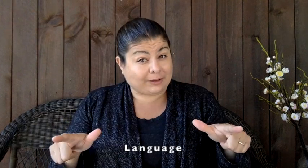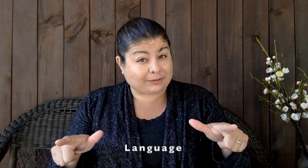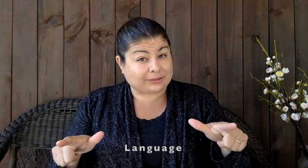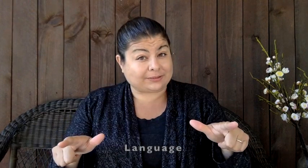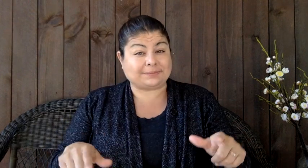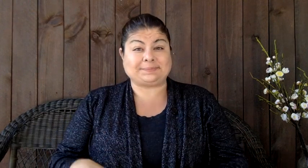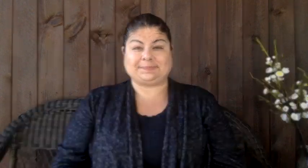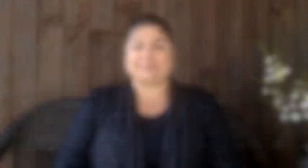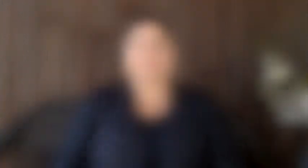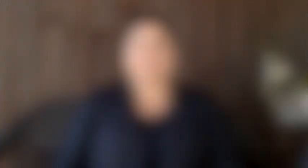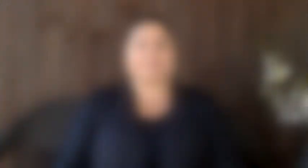Language.